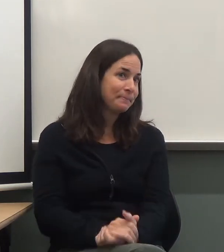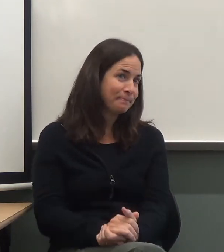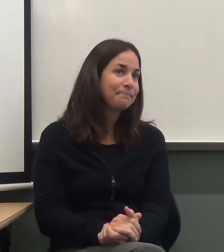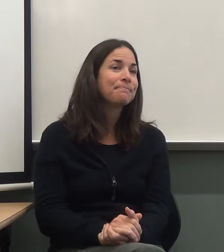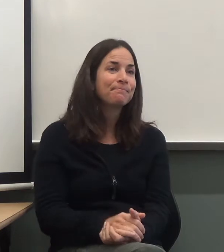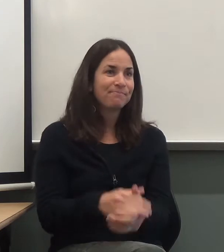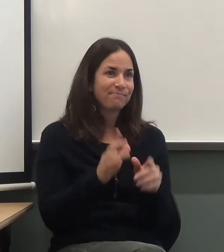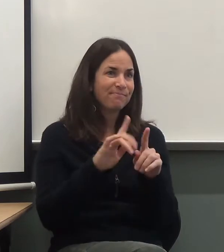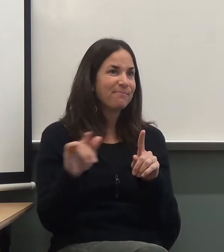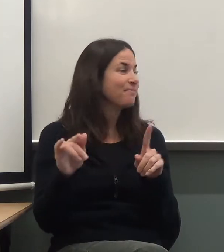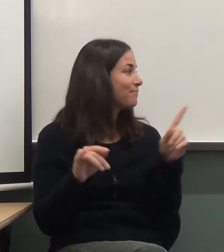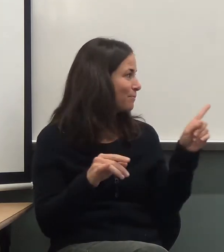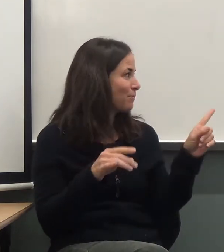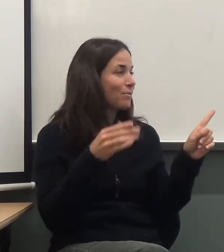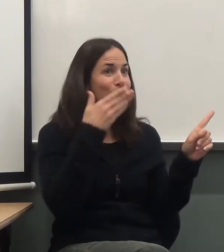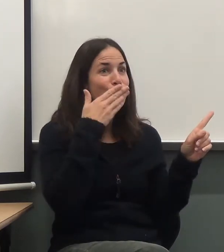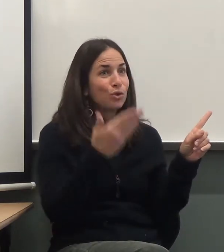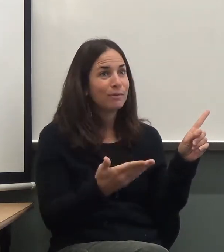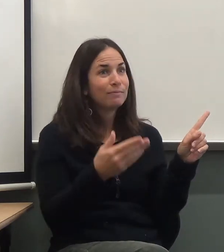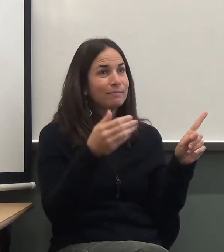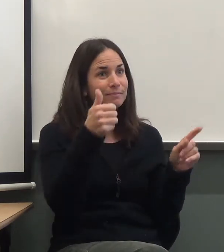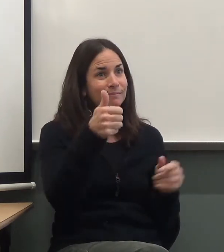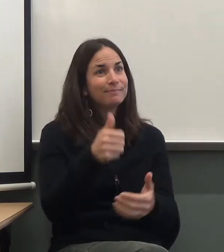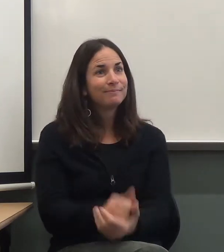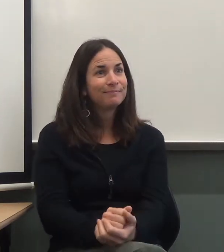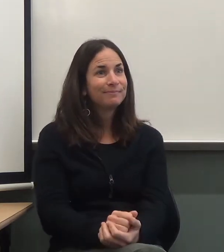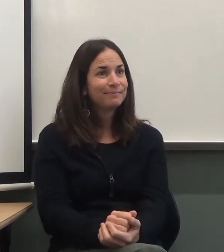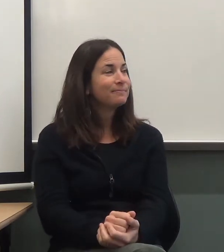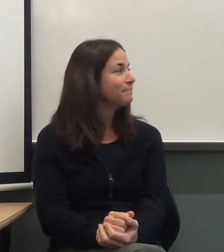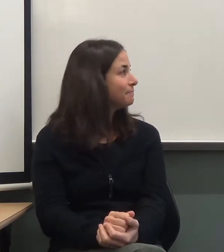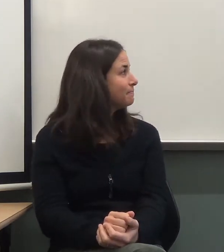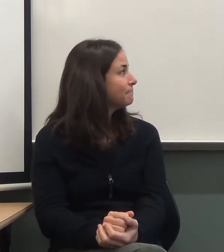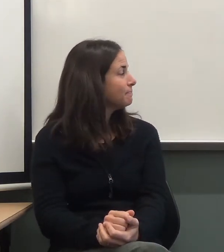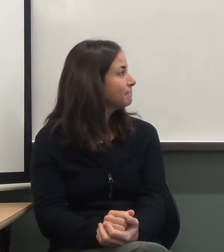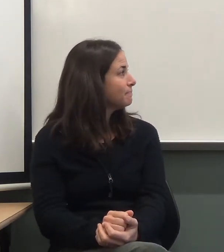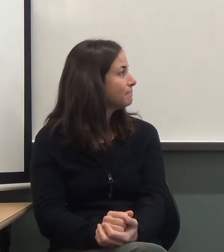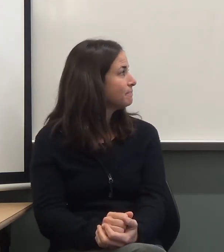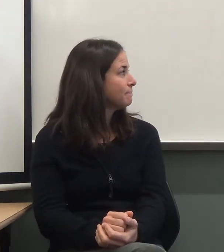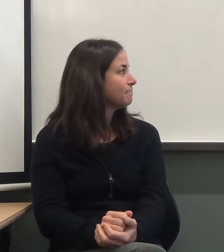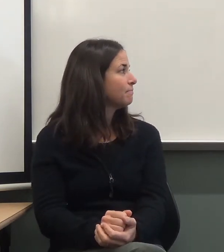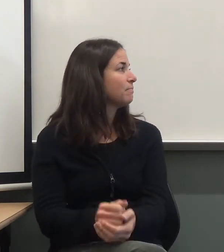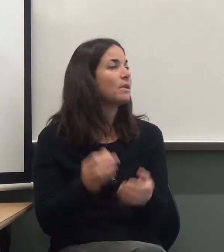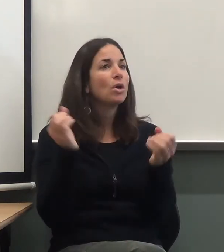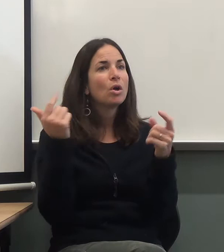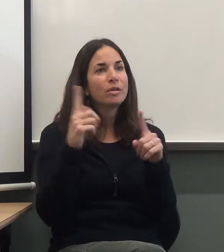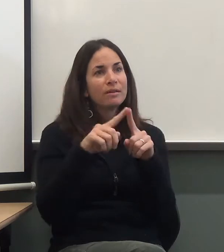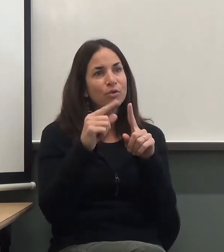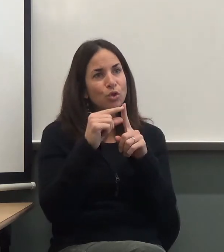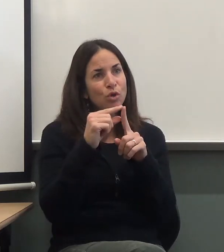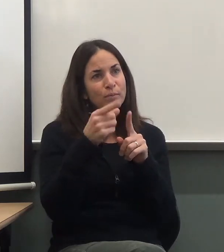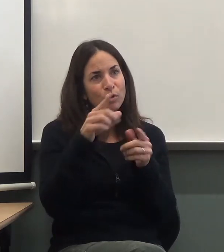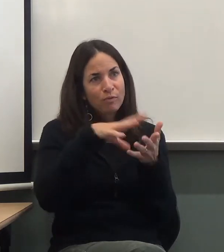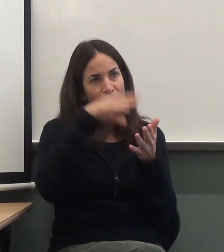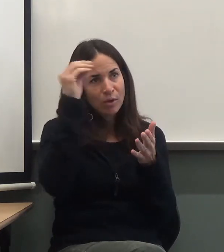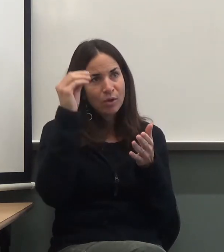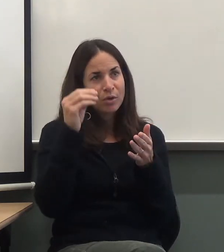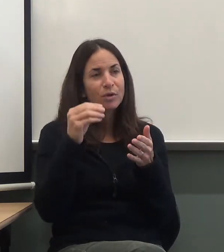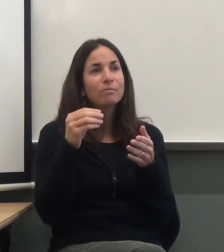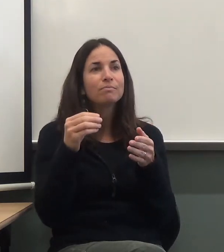etc. Good. I. Good. Good. So these are all terms that we learned, and these are all, again, parts of speech,